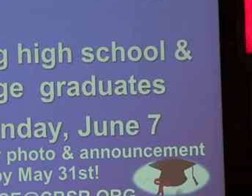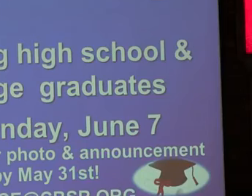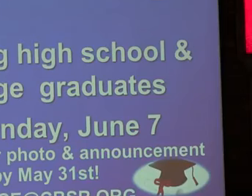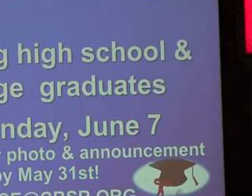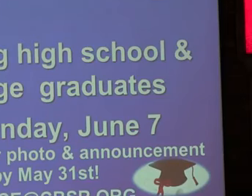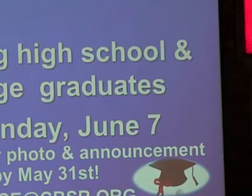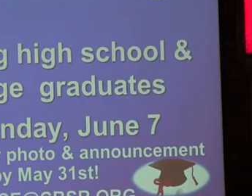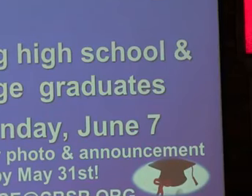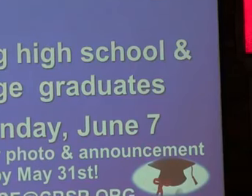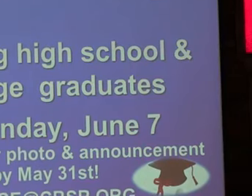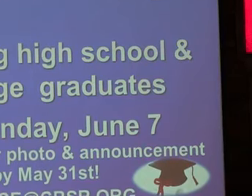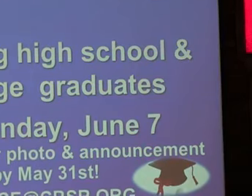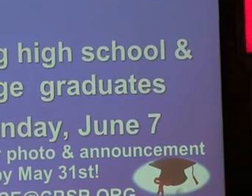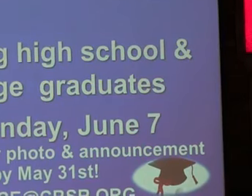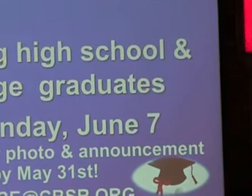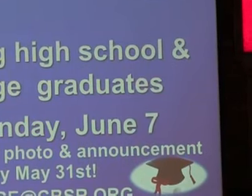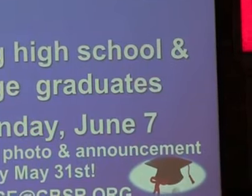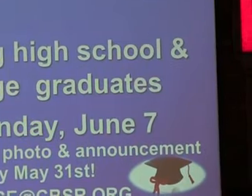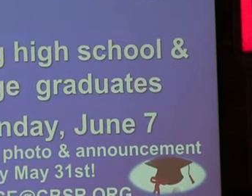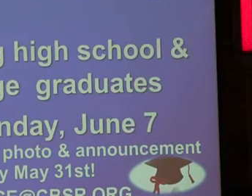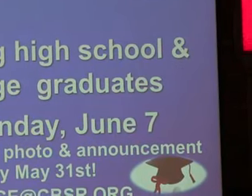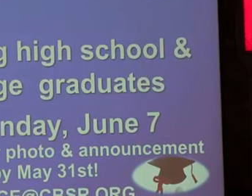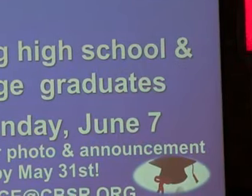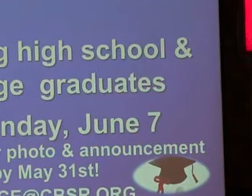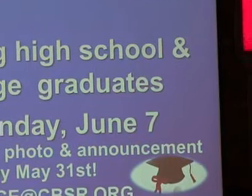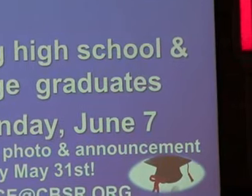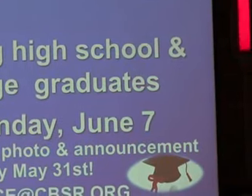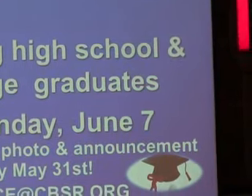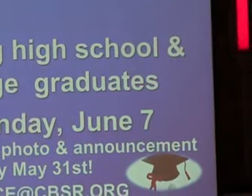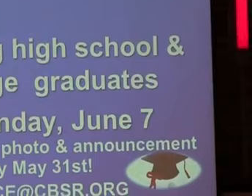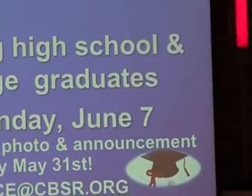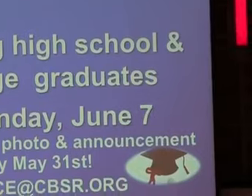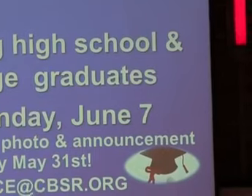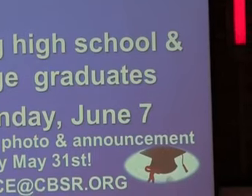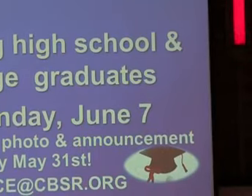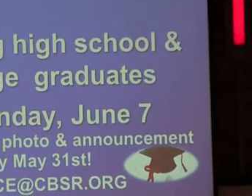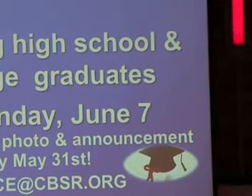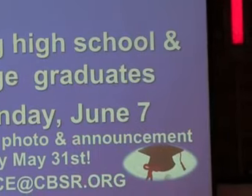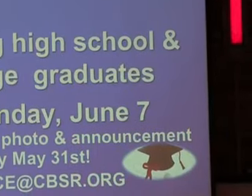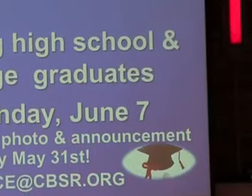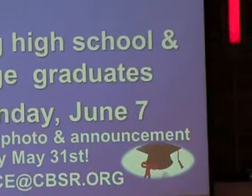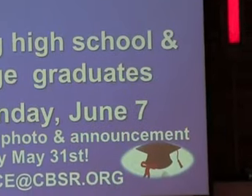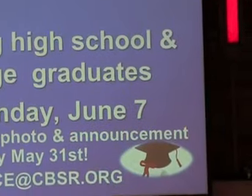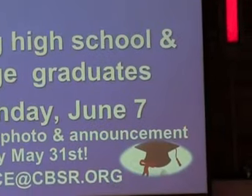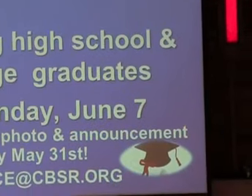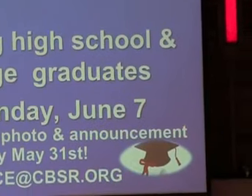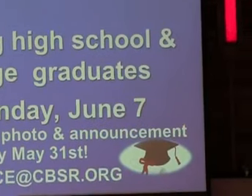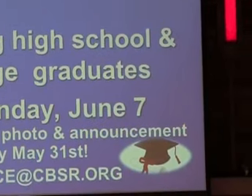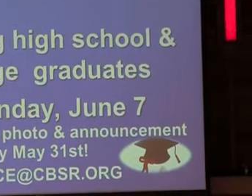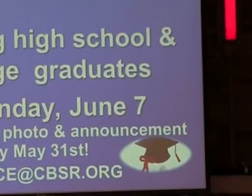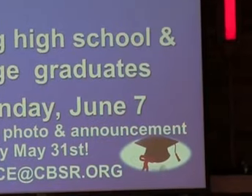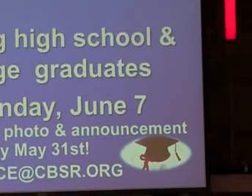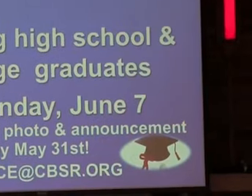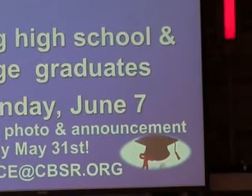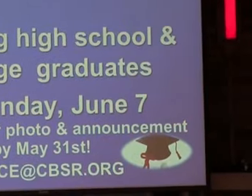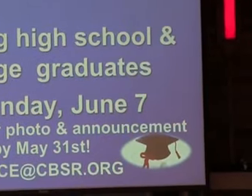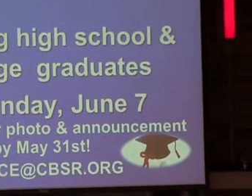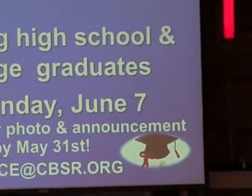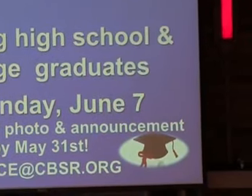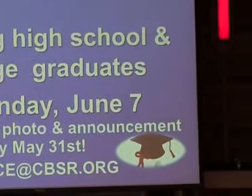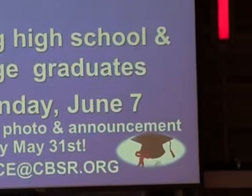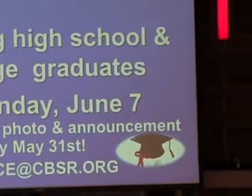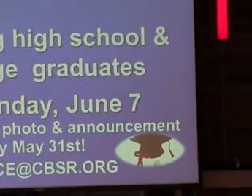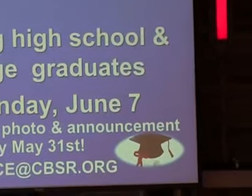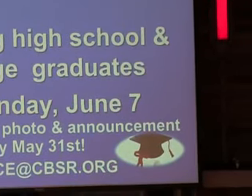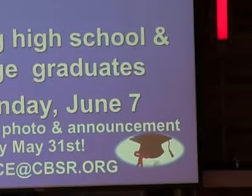graduate's name, school name, and any degree achieved by May 31st, we'll be sure to include them when we